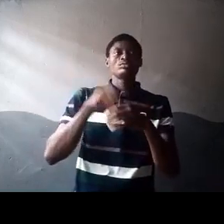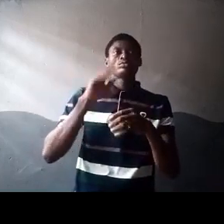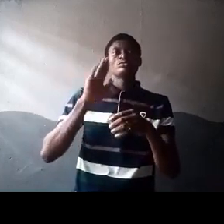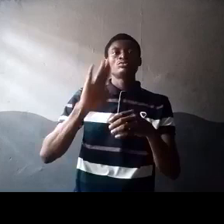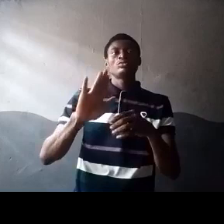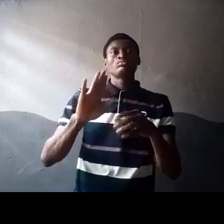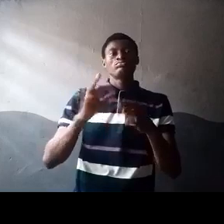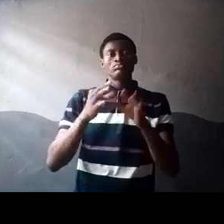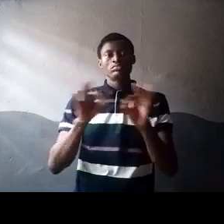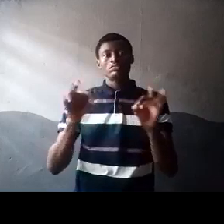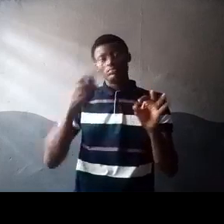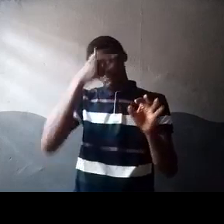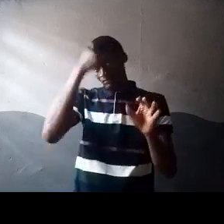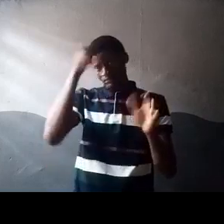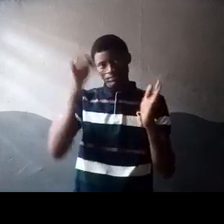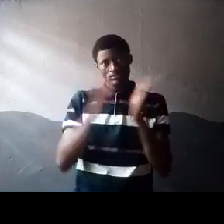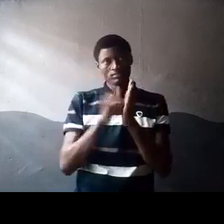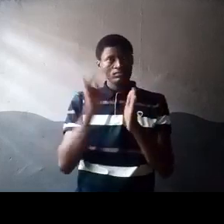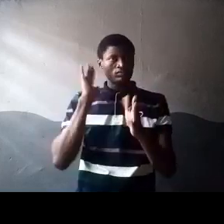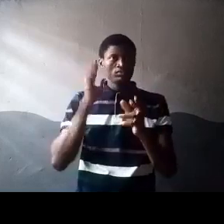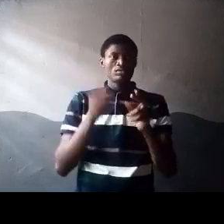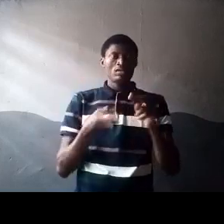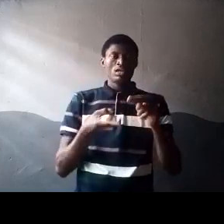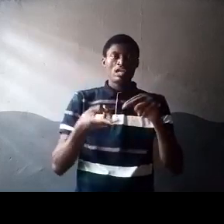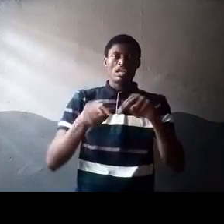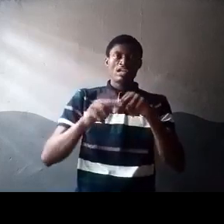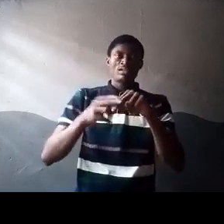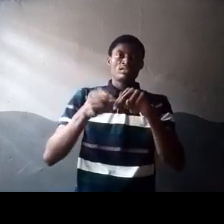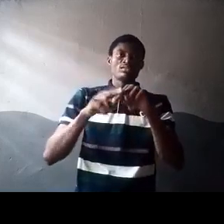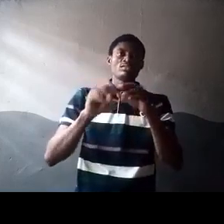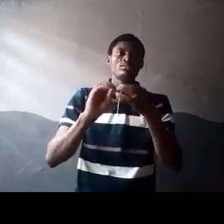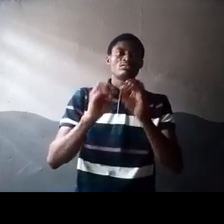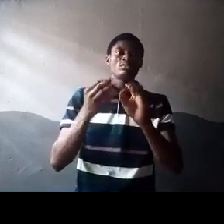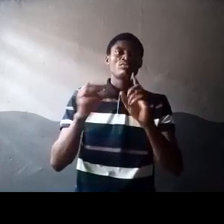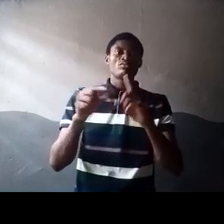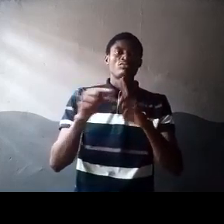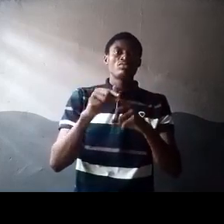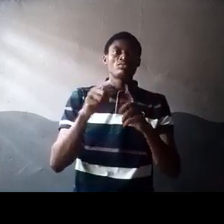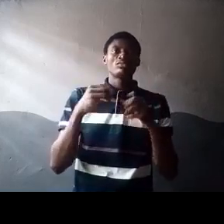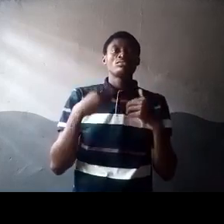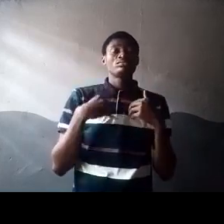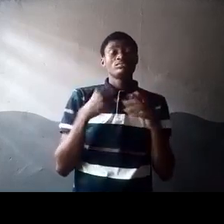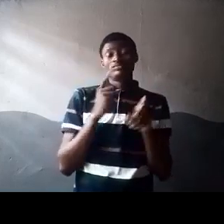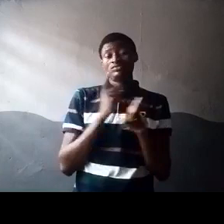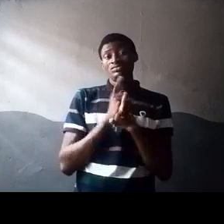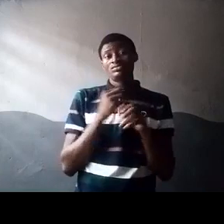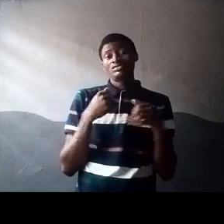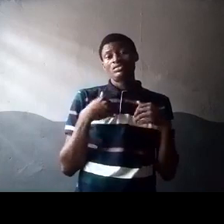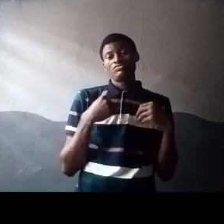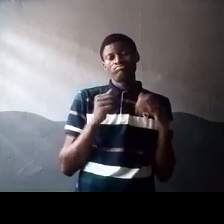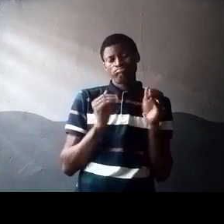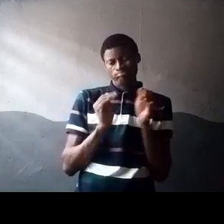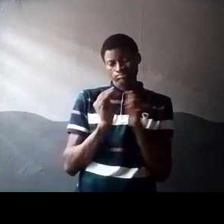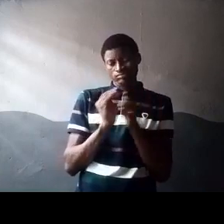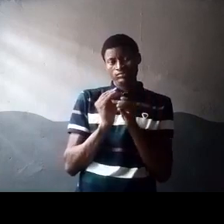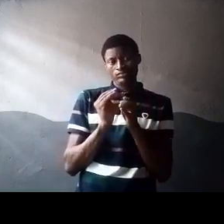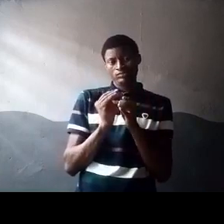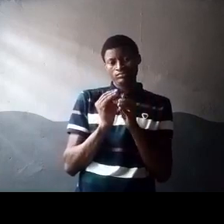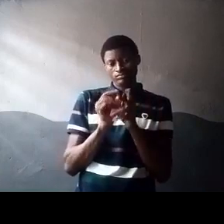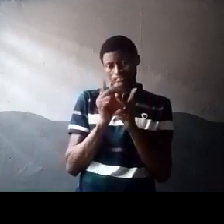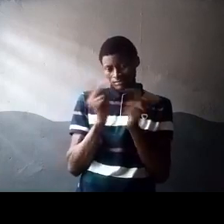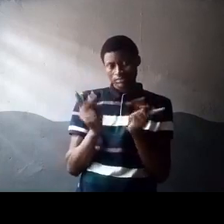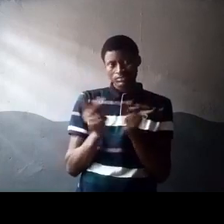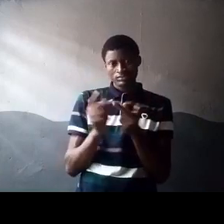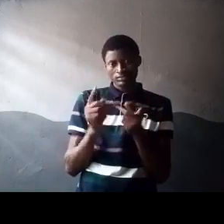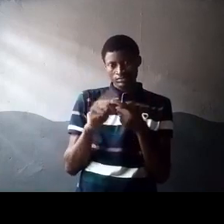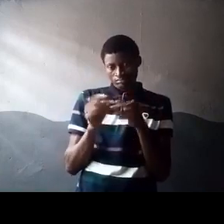words that you have, and you have just a small window to give everything that you have to give.